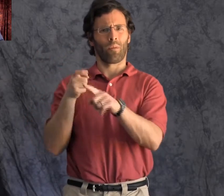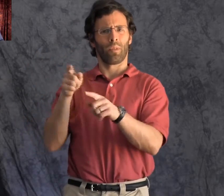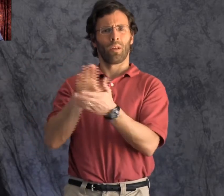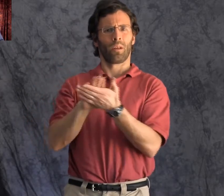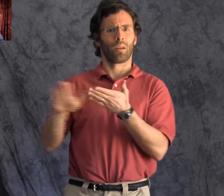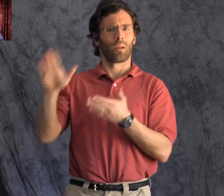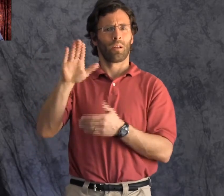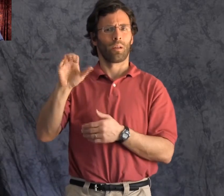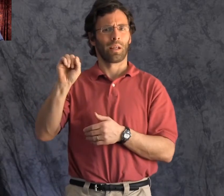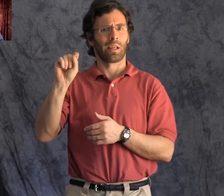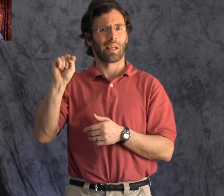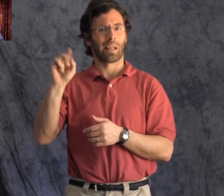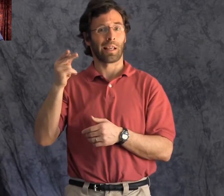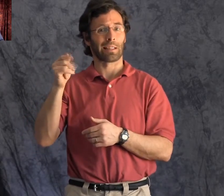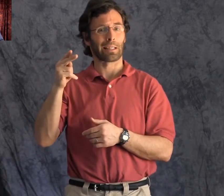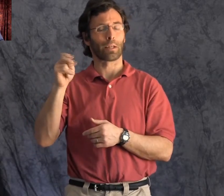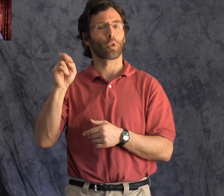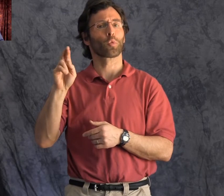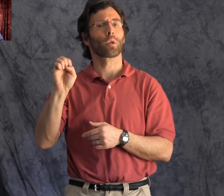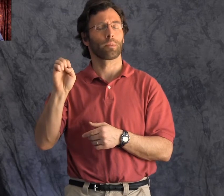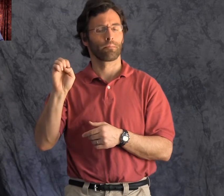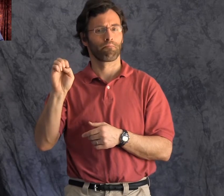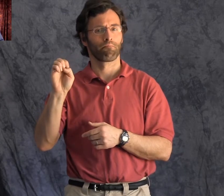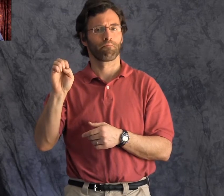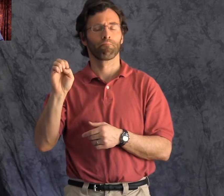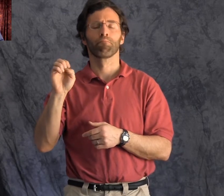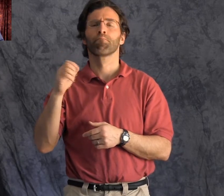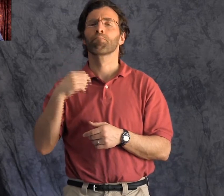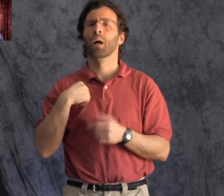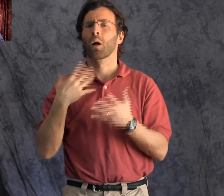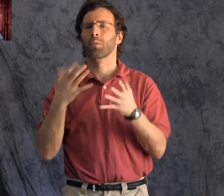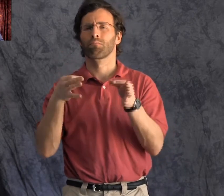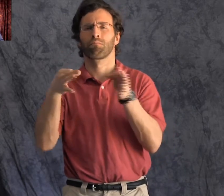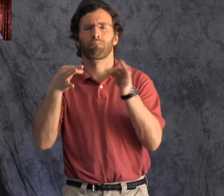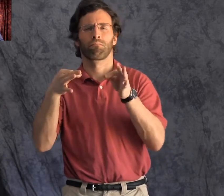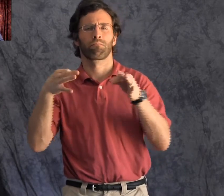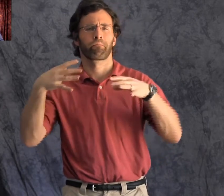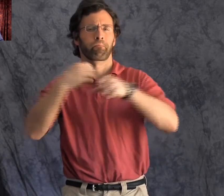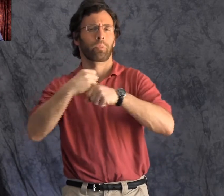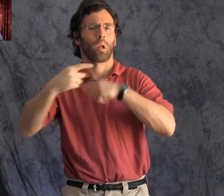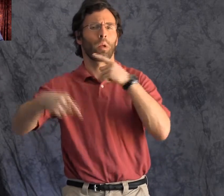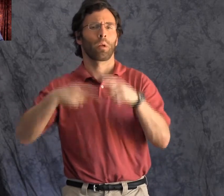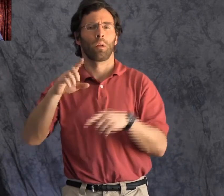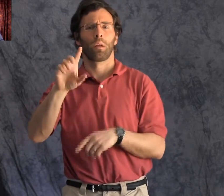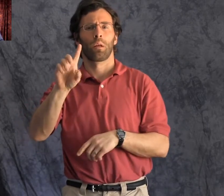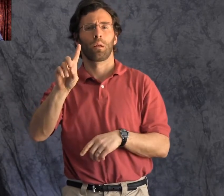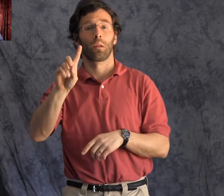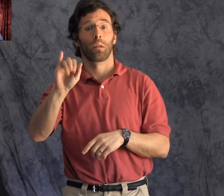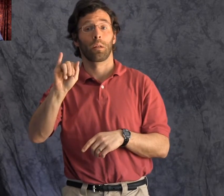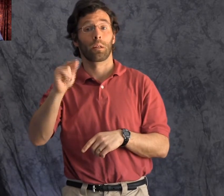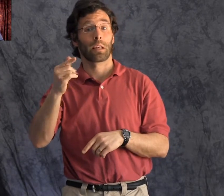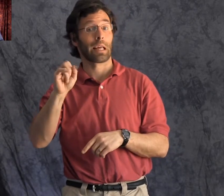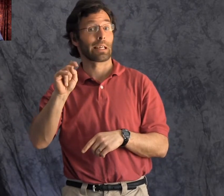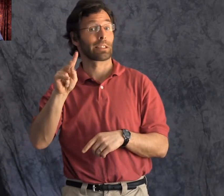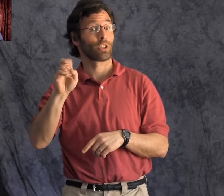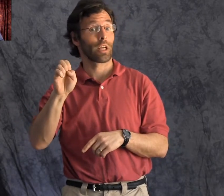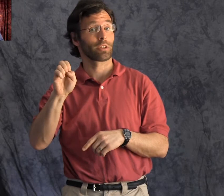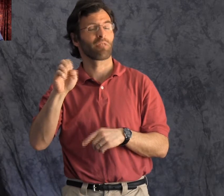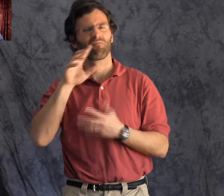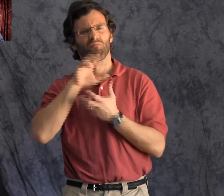digestive system is one of 11 major organ systems in the body, and like all other organ systems, it does have special functions on its own, but it also